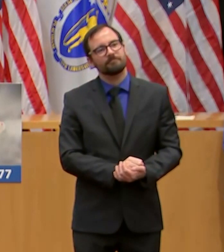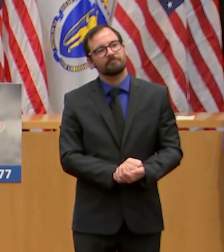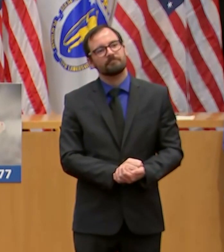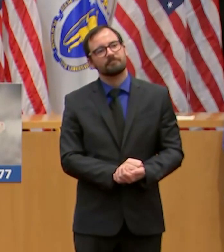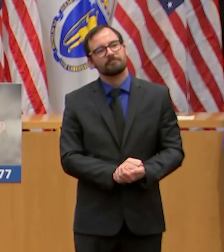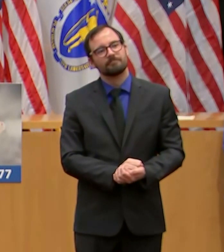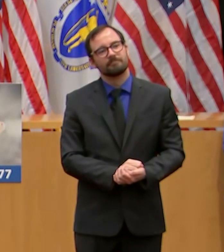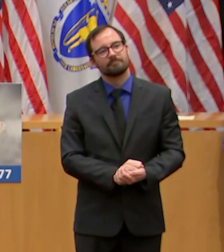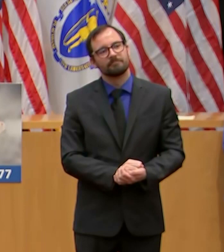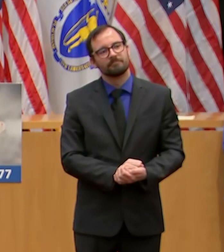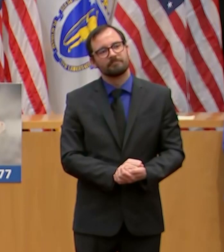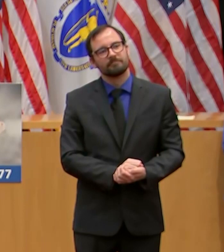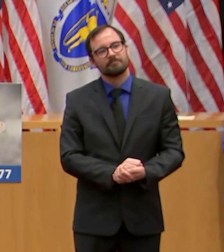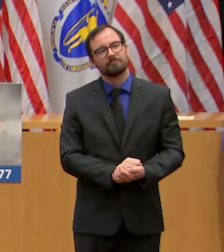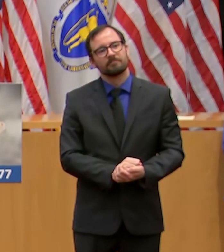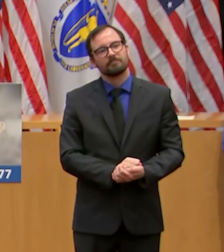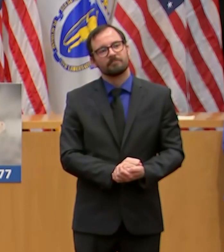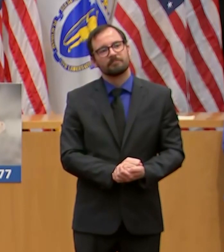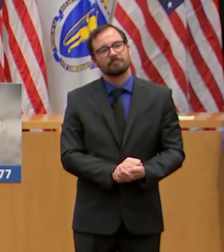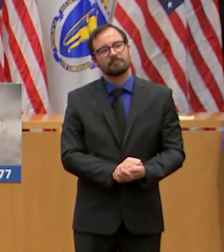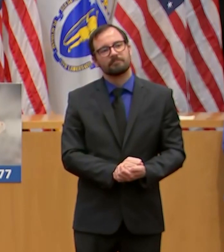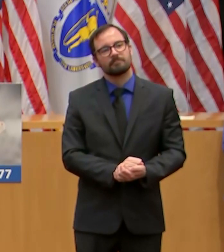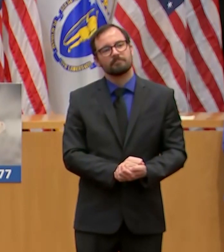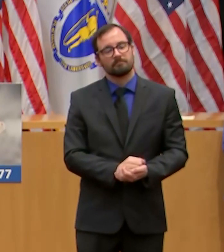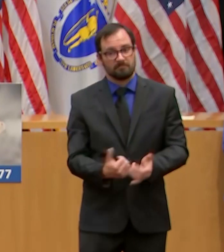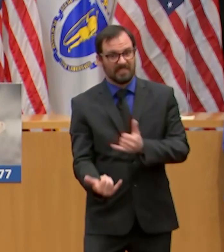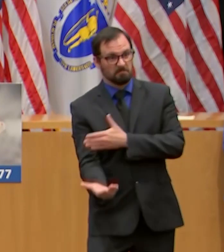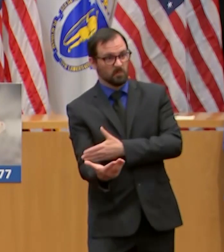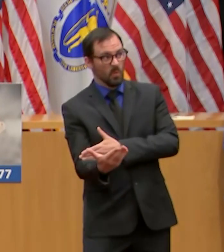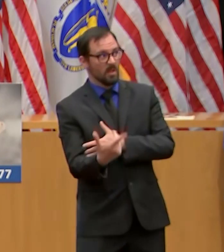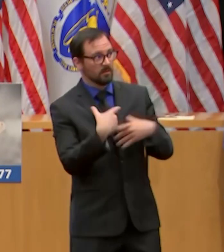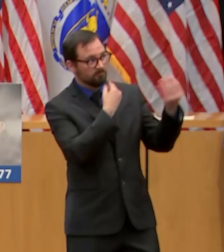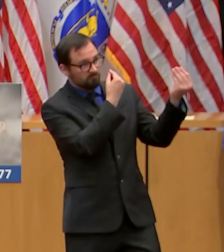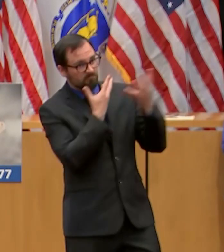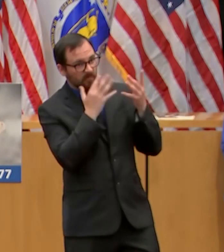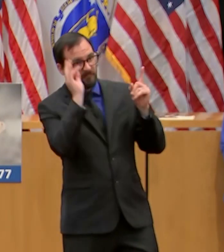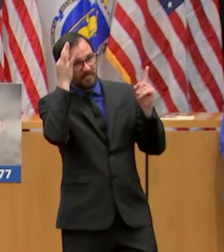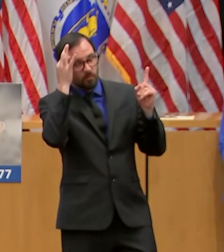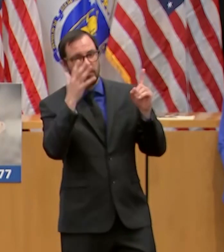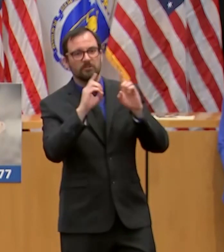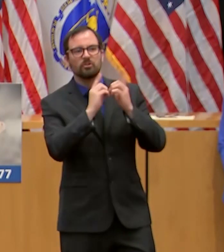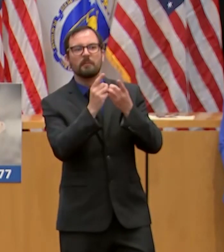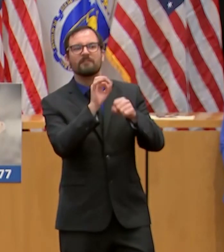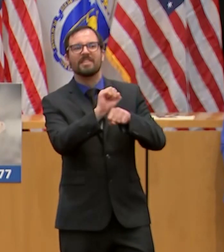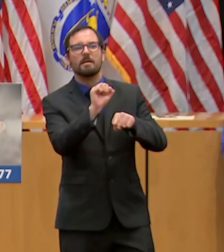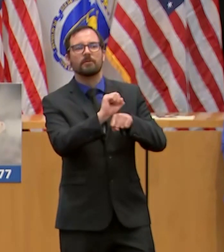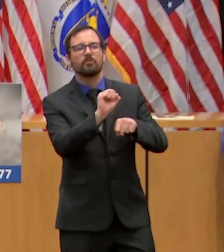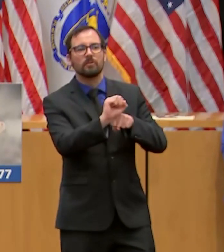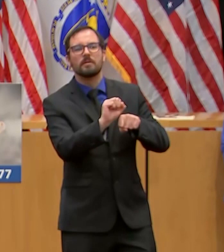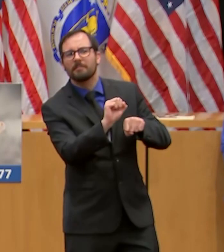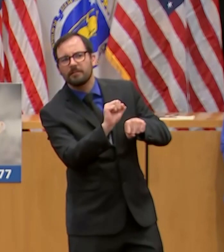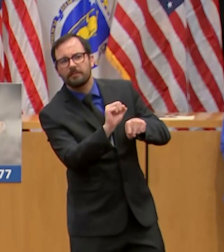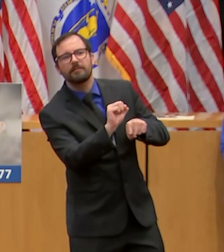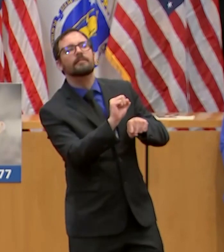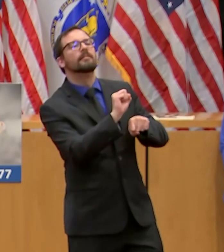Labor revealed that nearly 140,000 new individuals had filed for unemployment in Massachusetts last week.